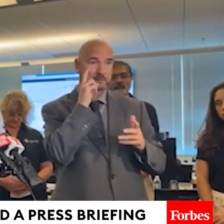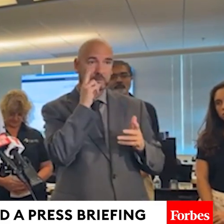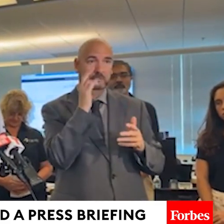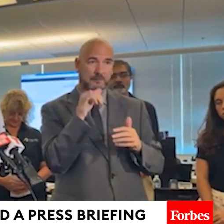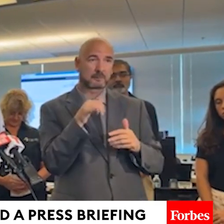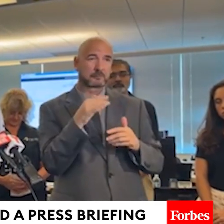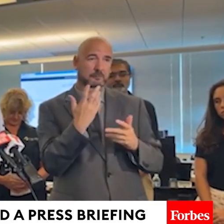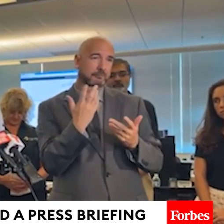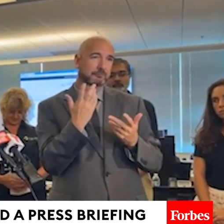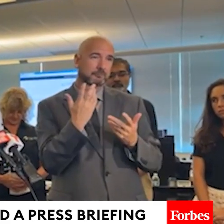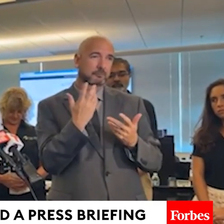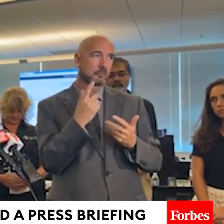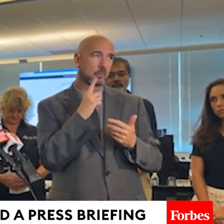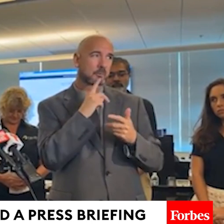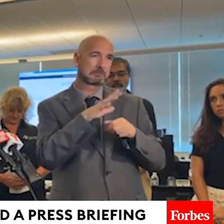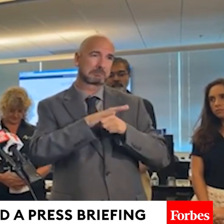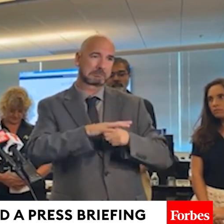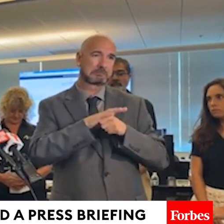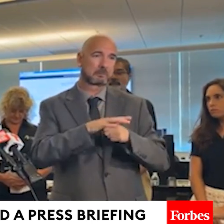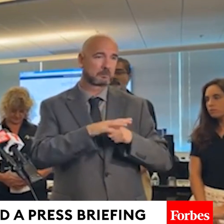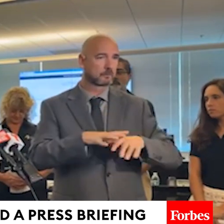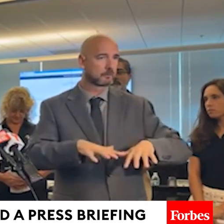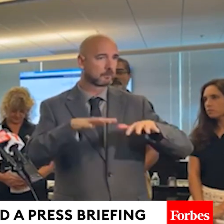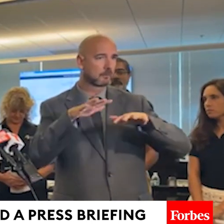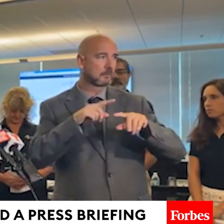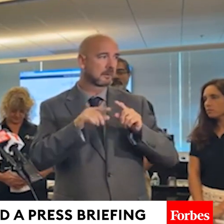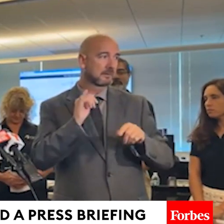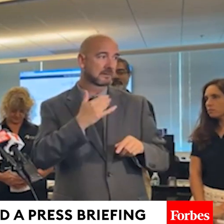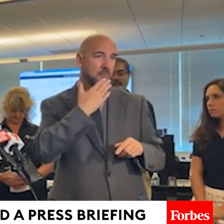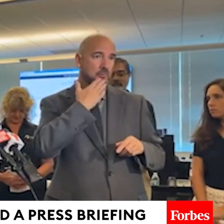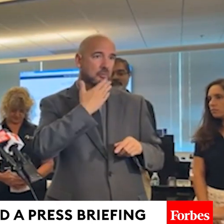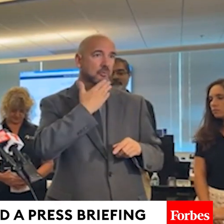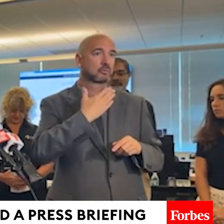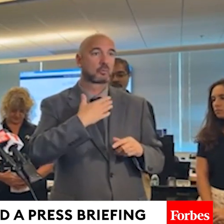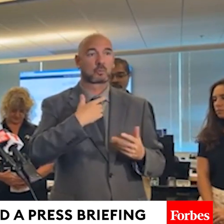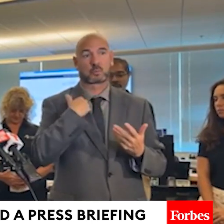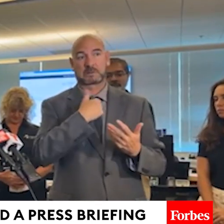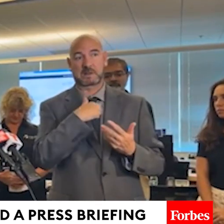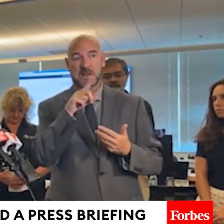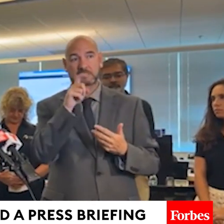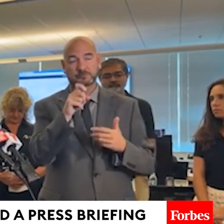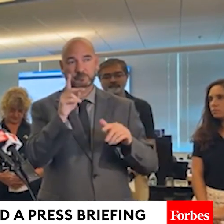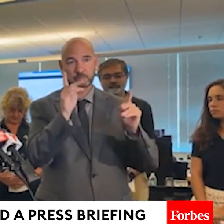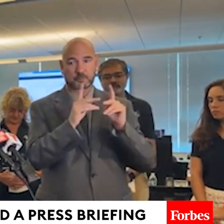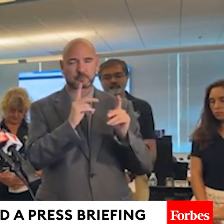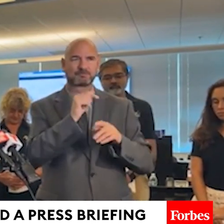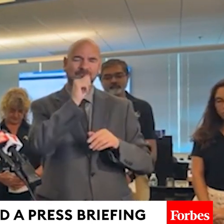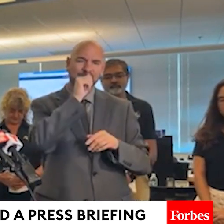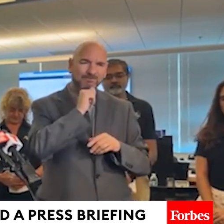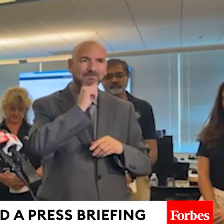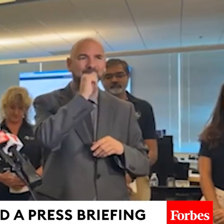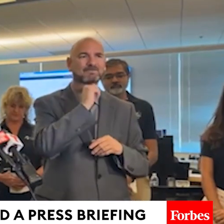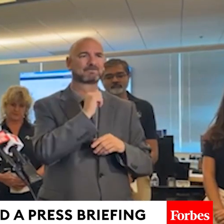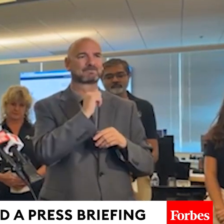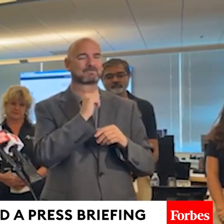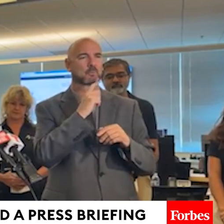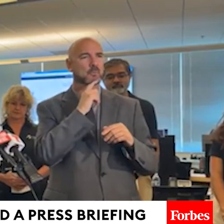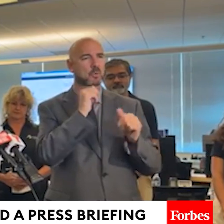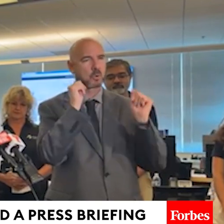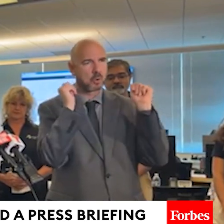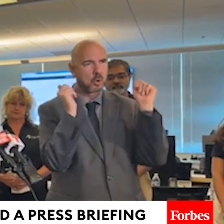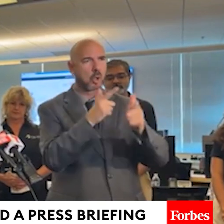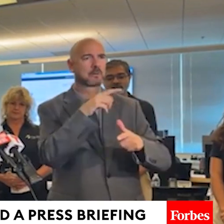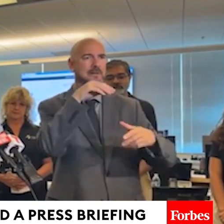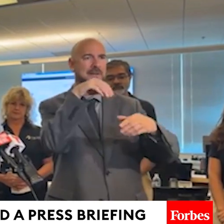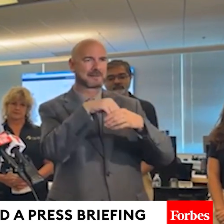rise. But we do ask, it's a good point, we do ask everyone to be patient. Everybody's in the same position. We